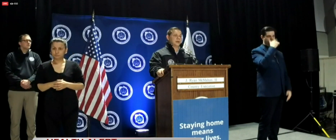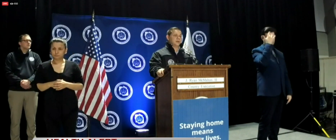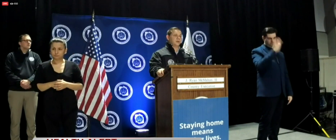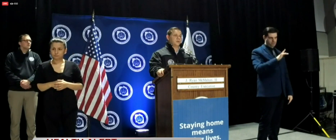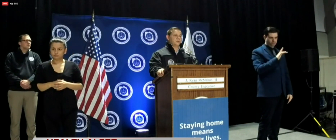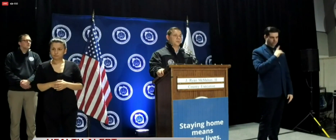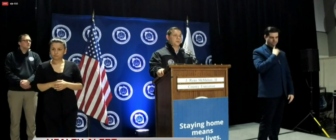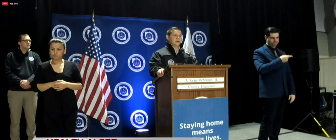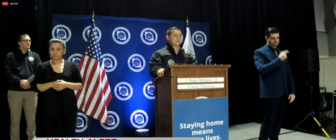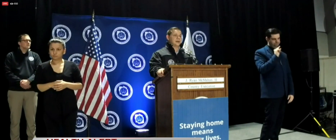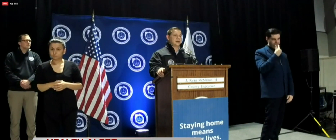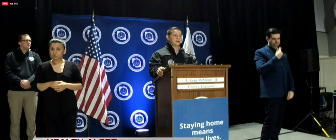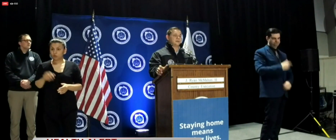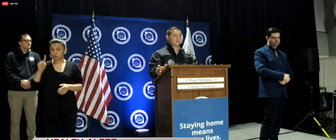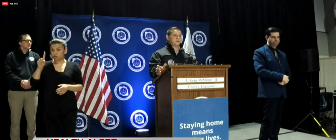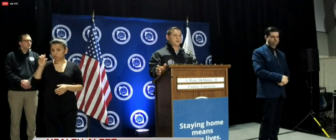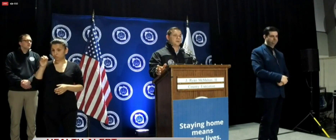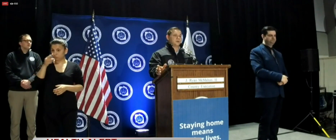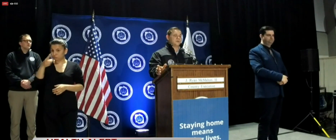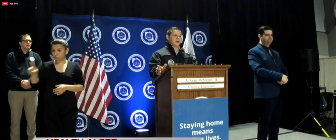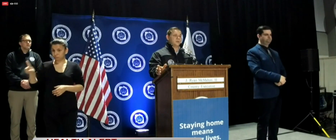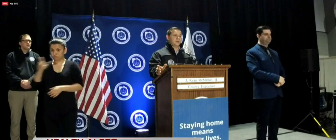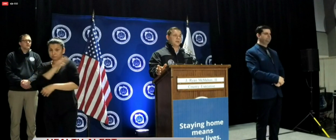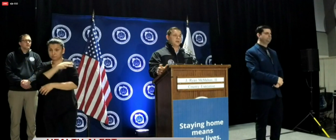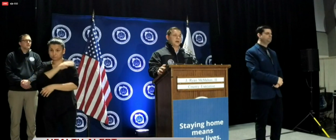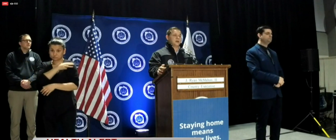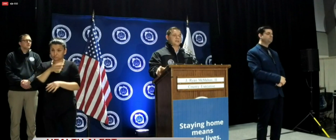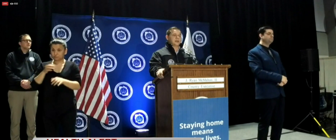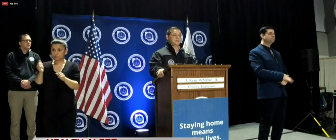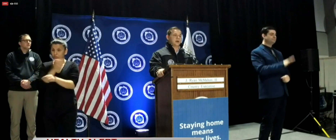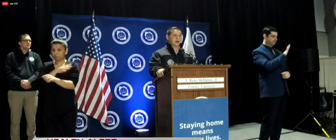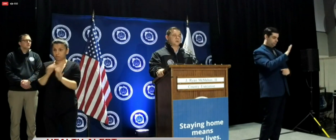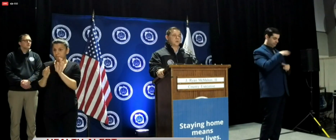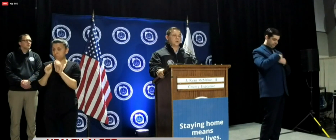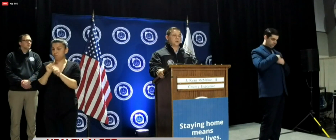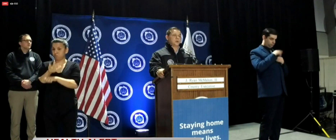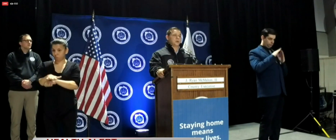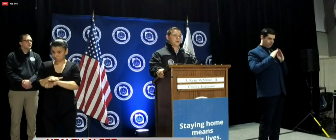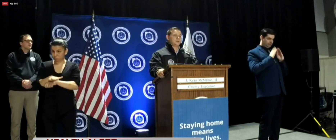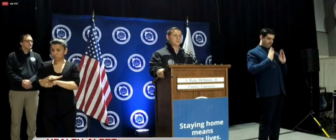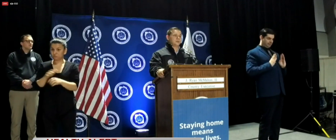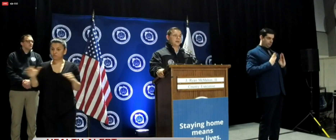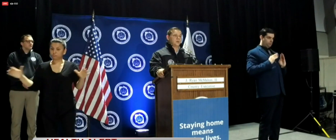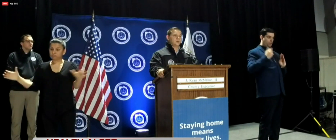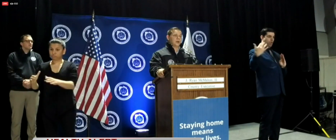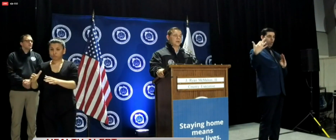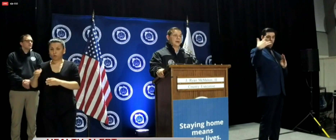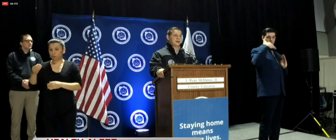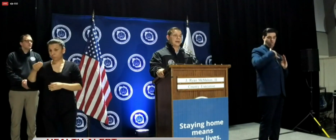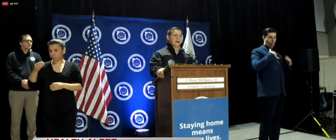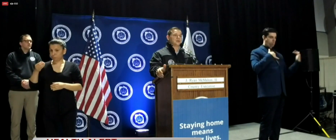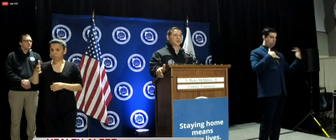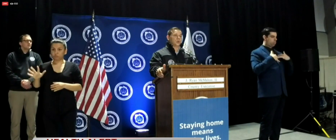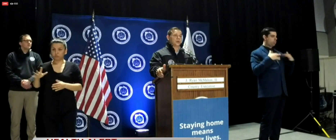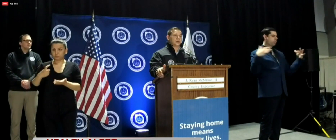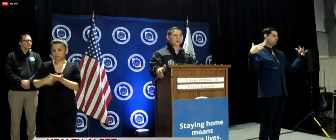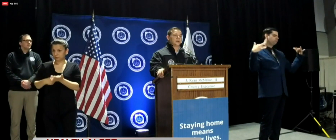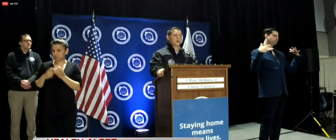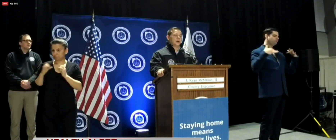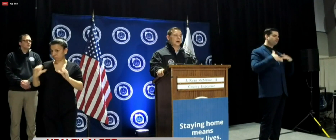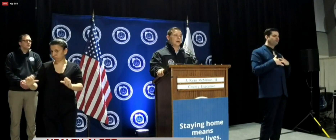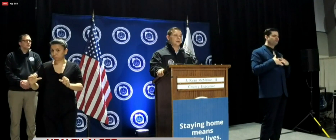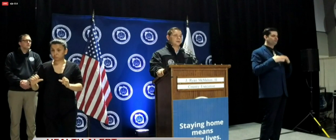getting together with people outside, even if they're in your family, outside of your household, is something that we recommend not